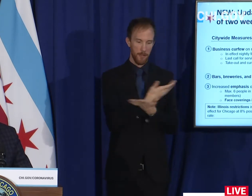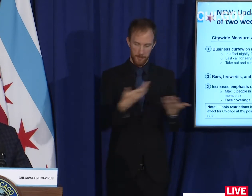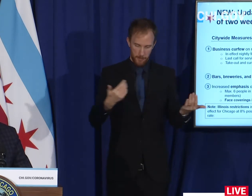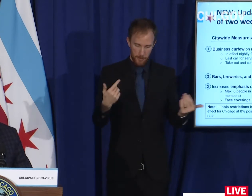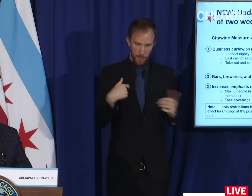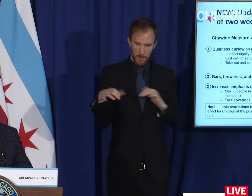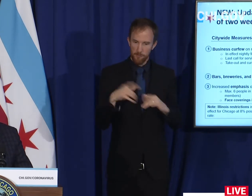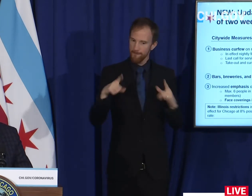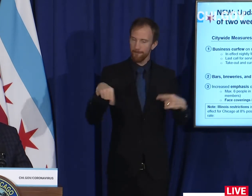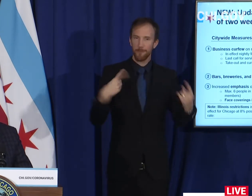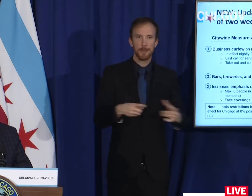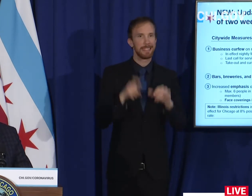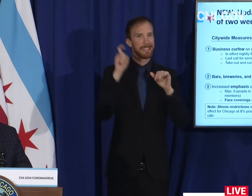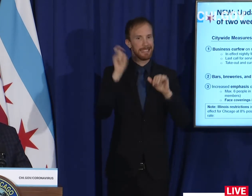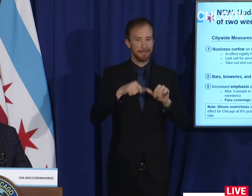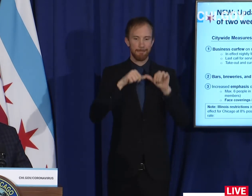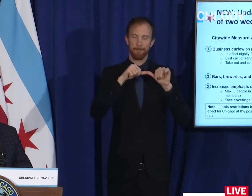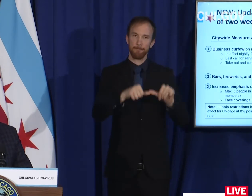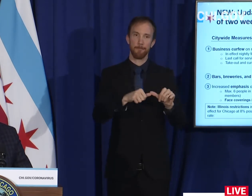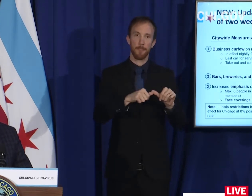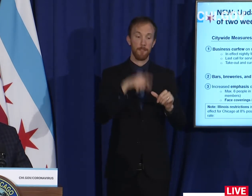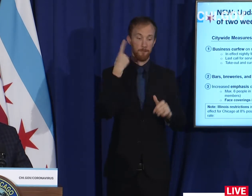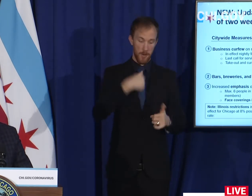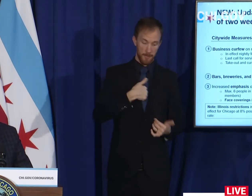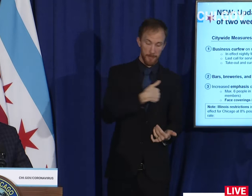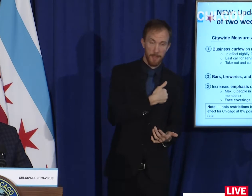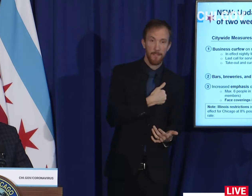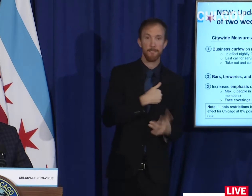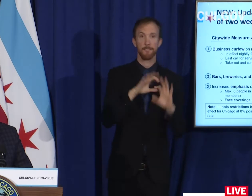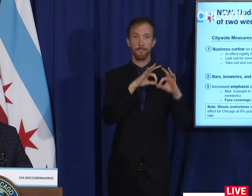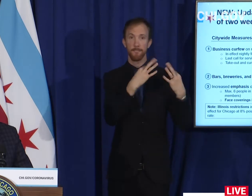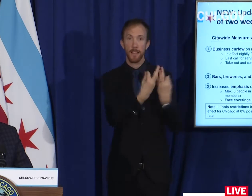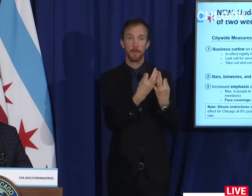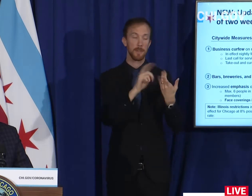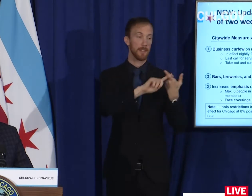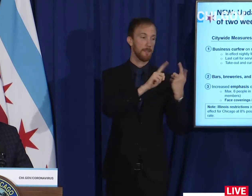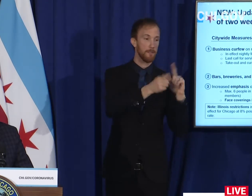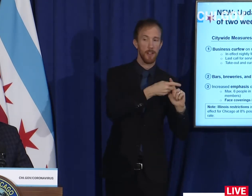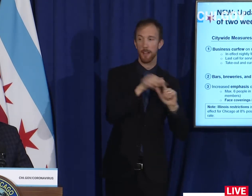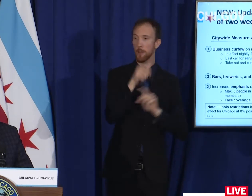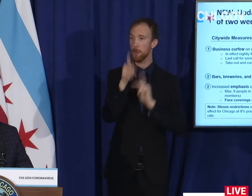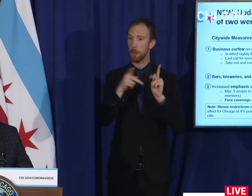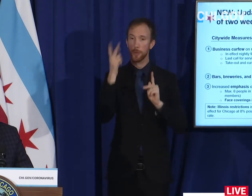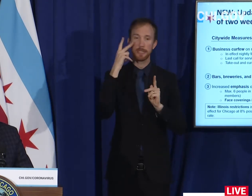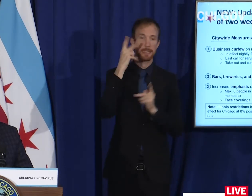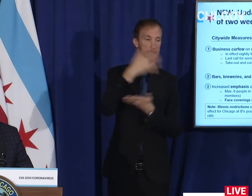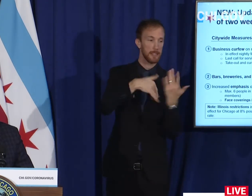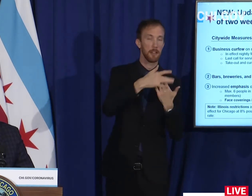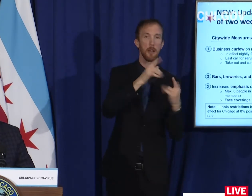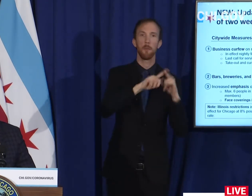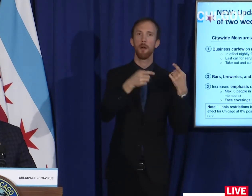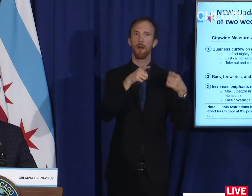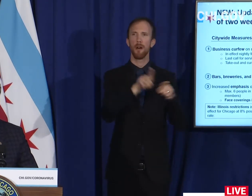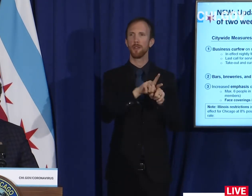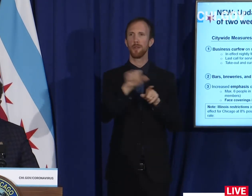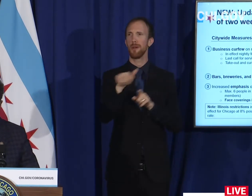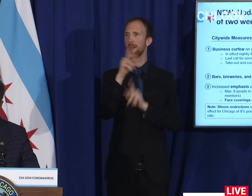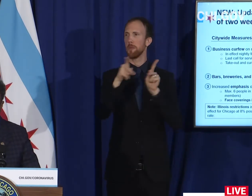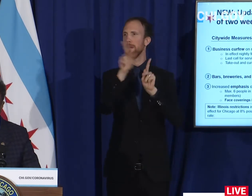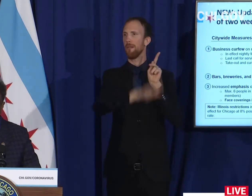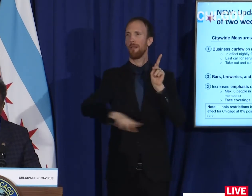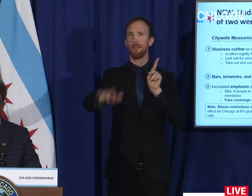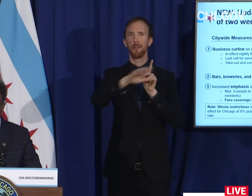opportunity for ourselves, for our families, our friends, people in our network, but also our neighbors across this city.